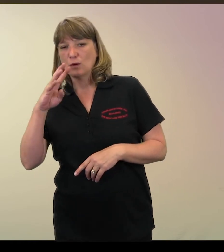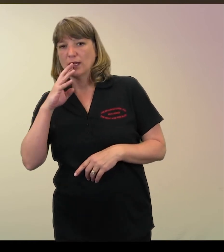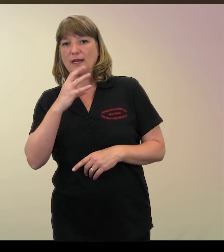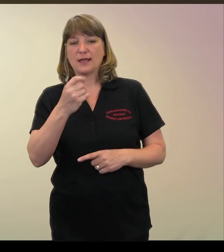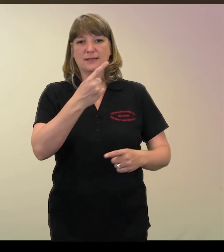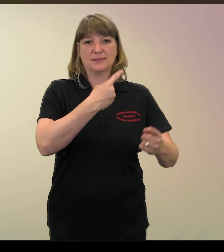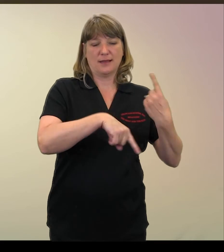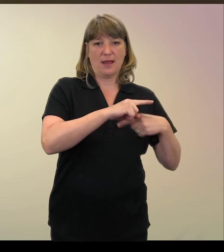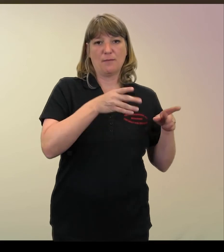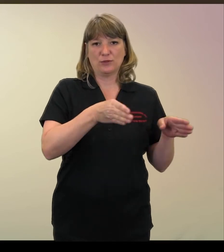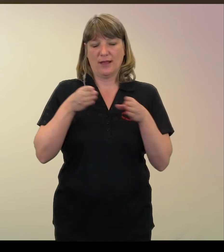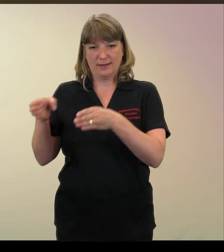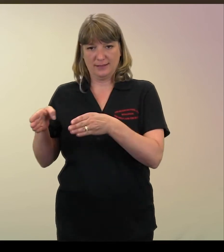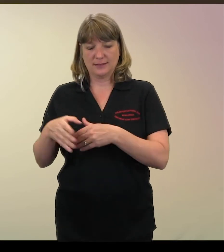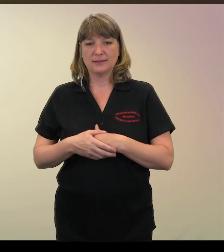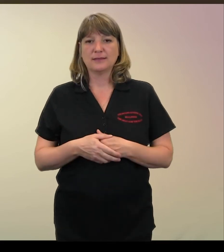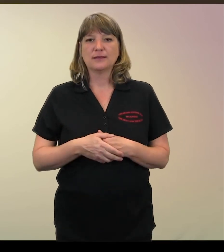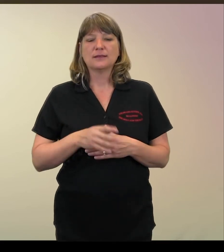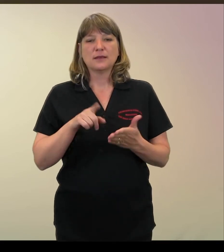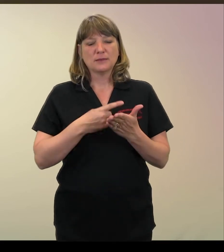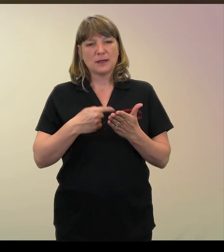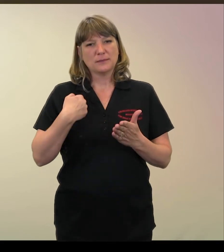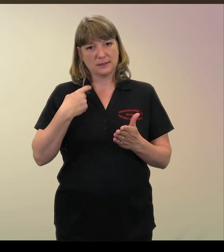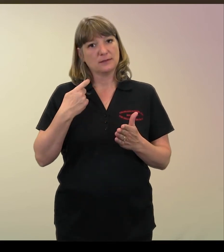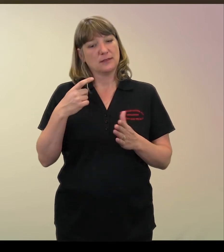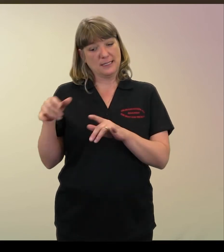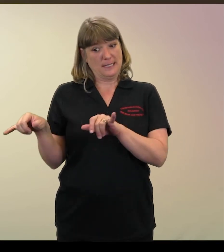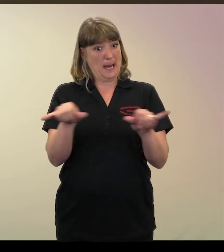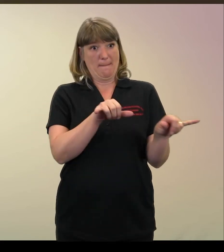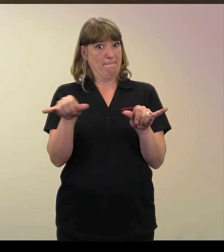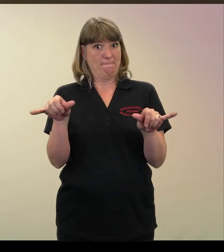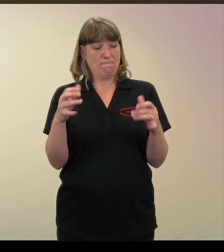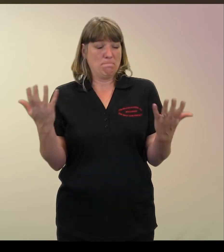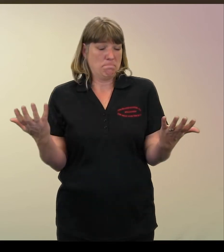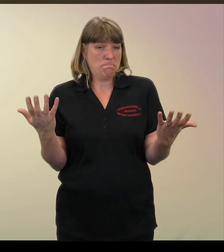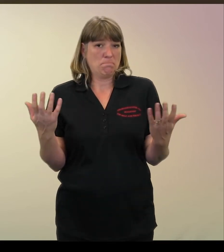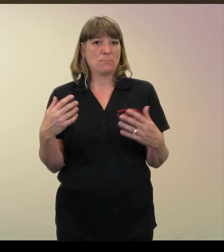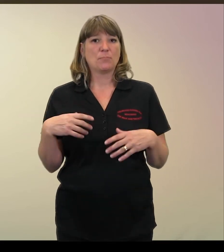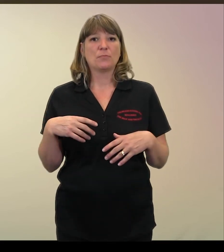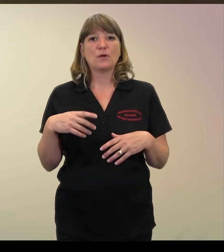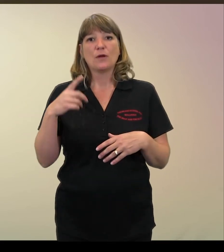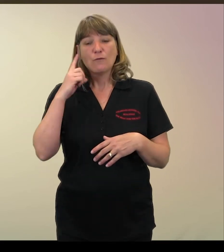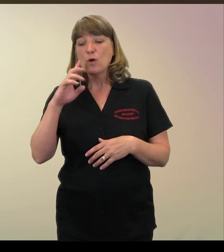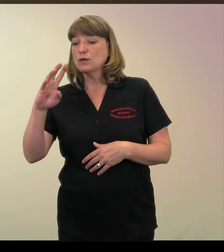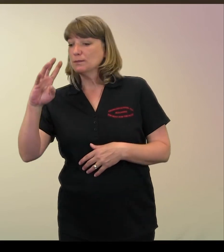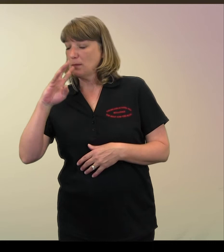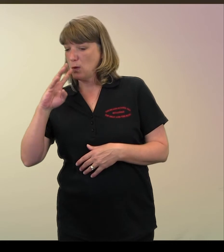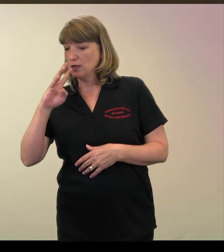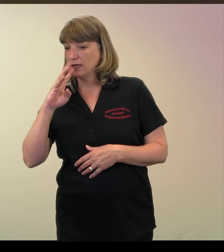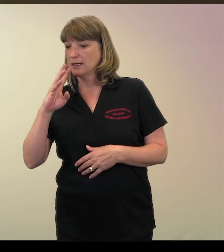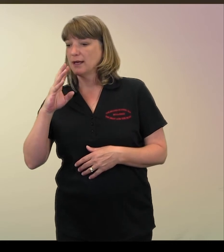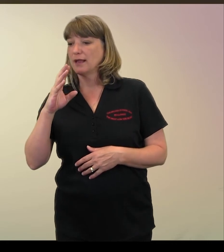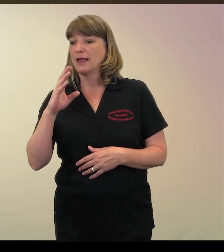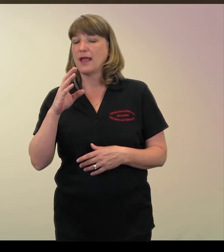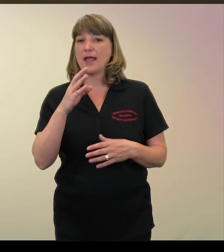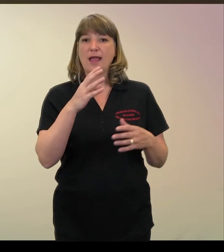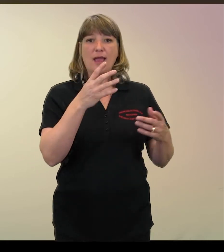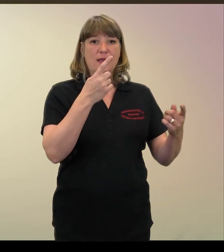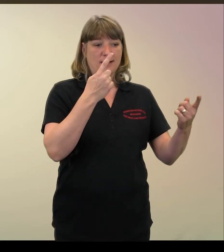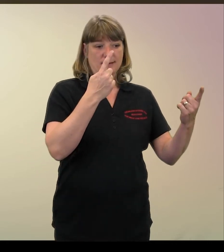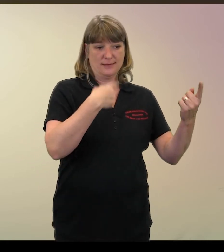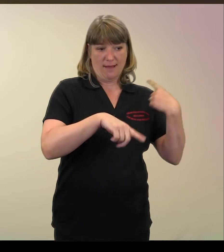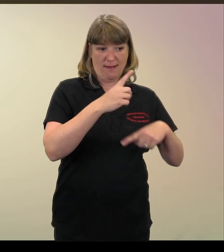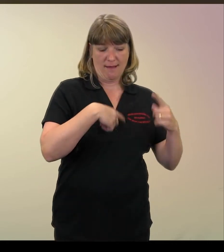in spoken and sign modalities. So some of the things that we see that are the same are that in both